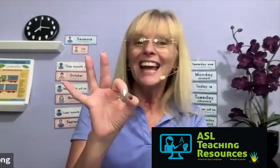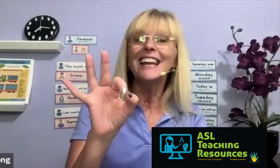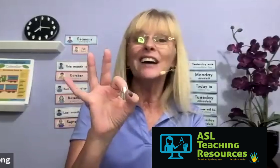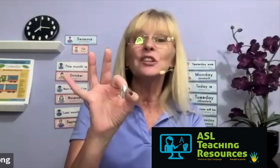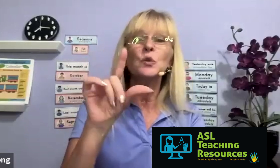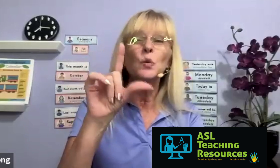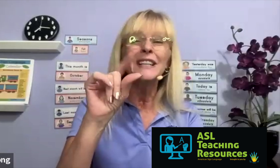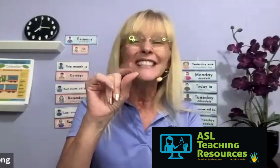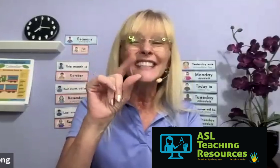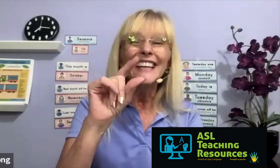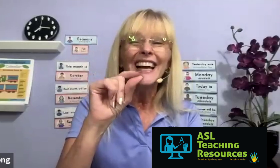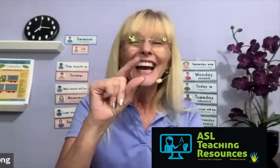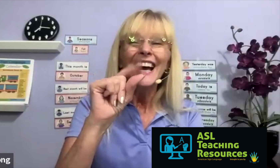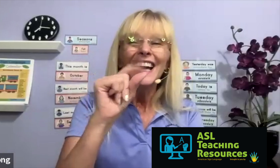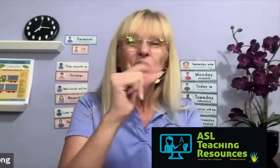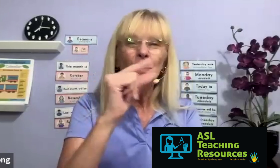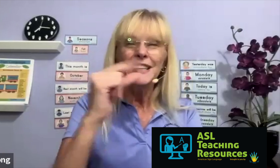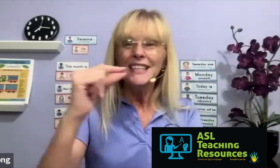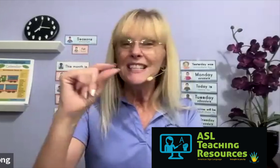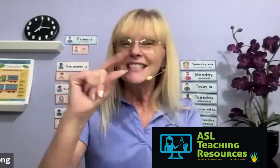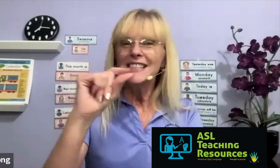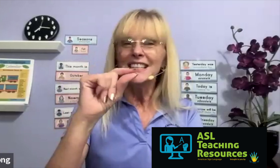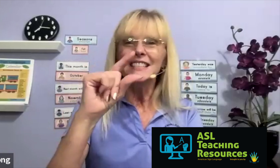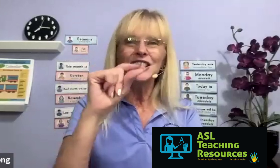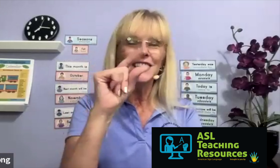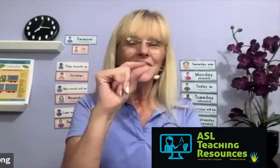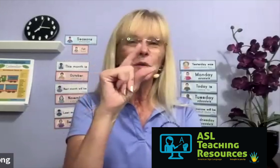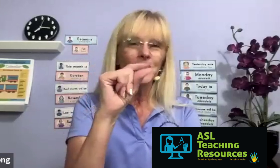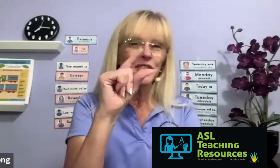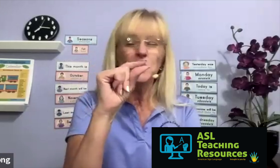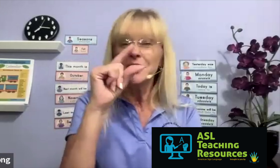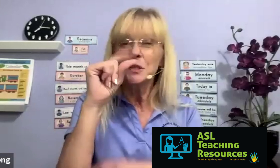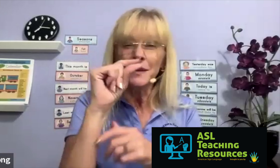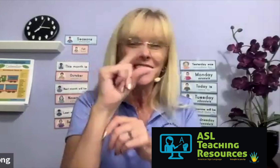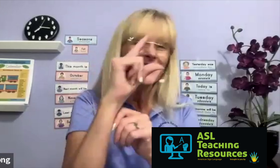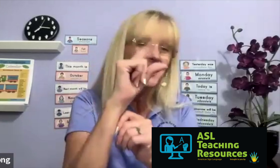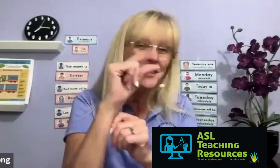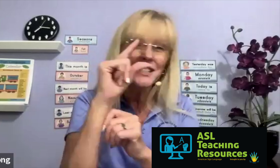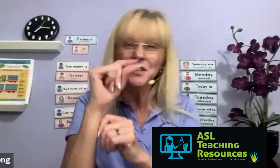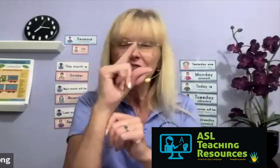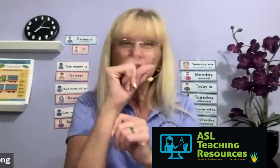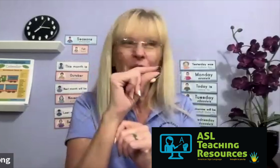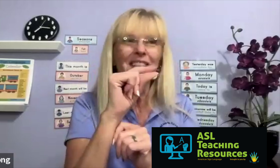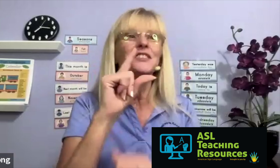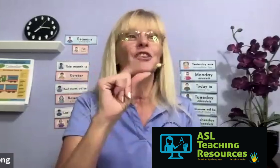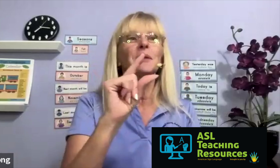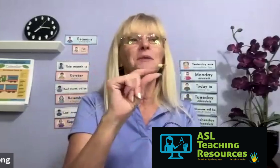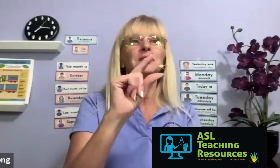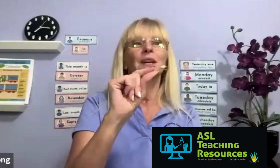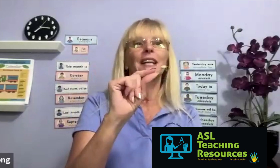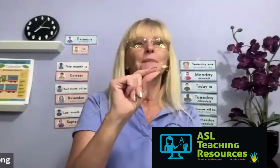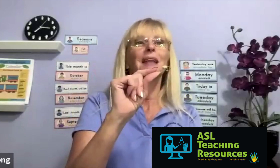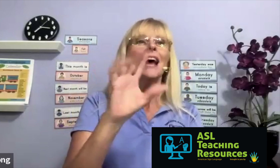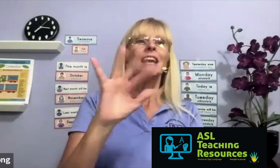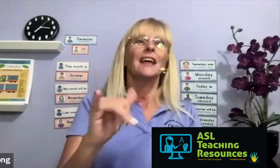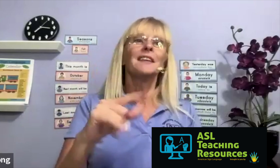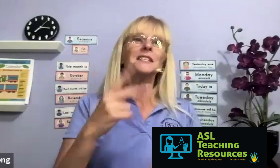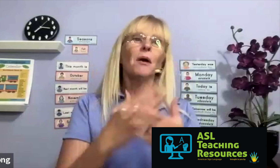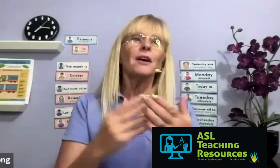now 20. 20 is this. It's just squish, squish, squish, squish, squish, squish for number 20. Now, this part does